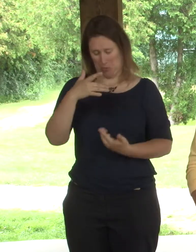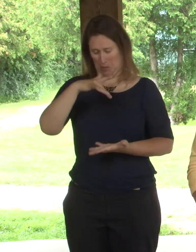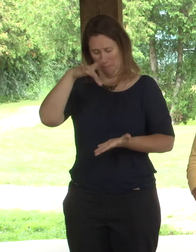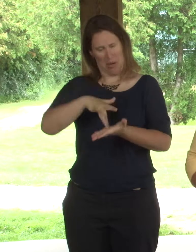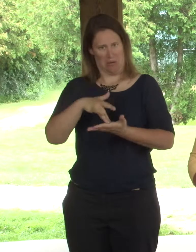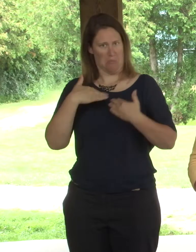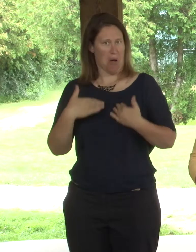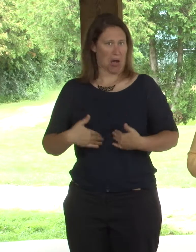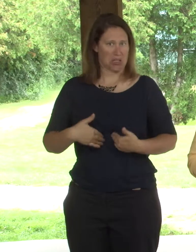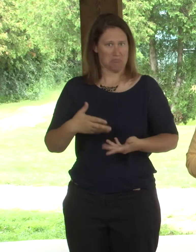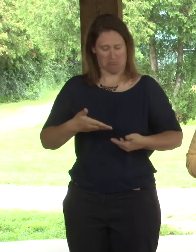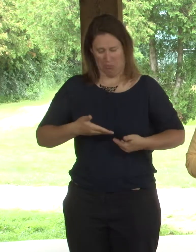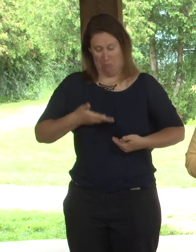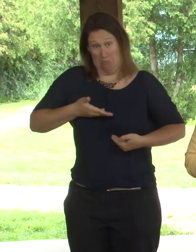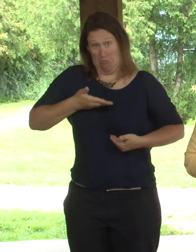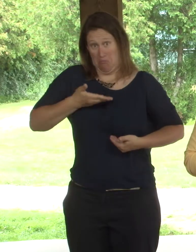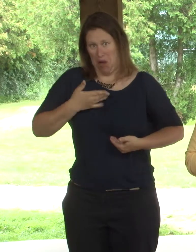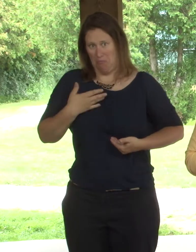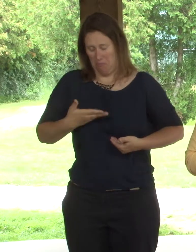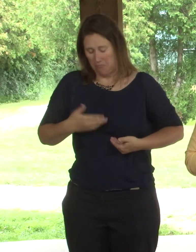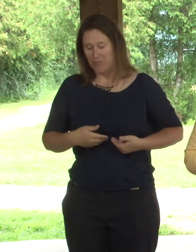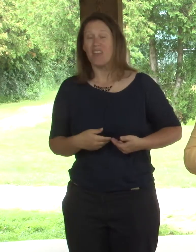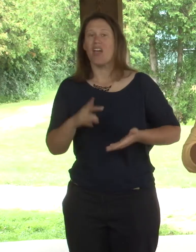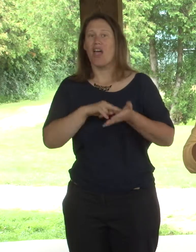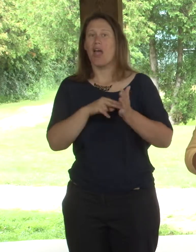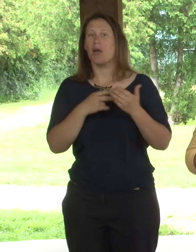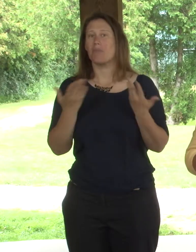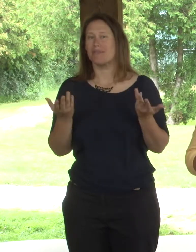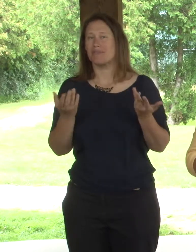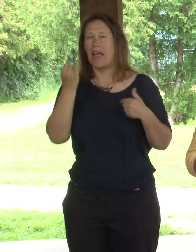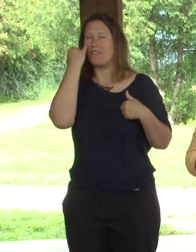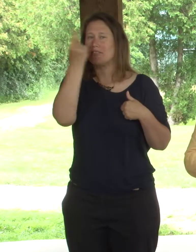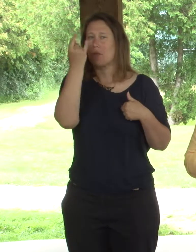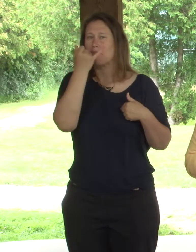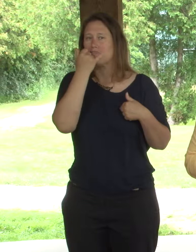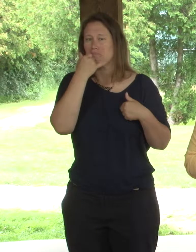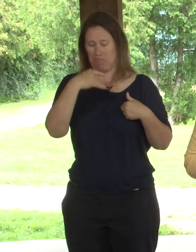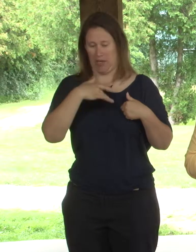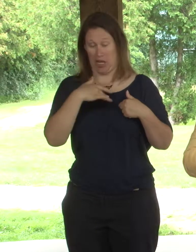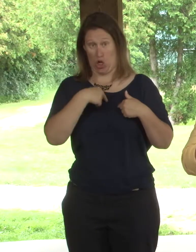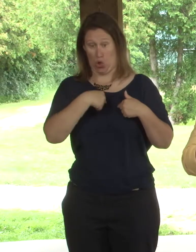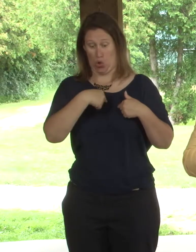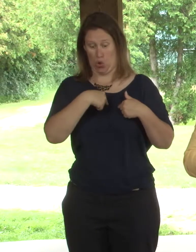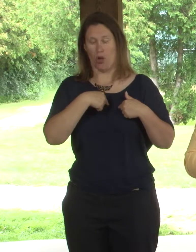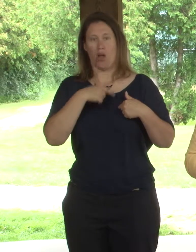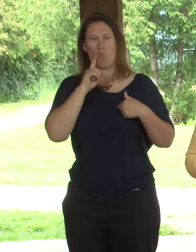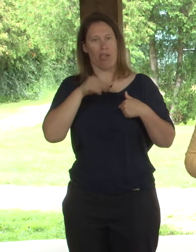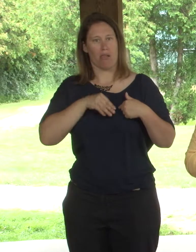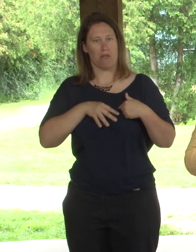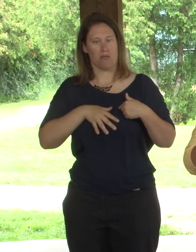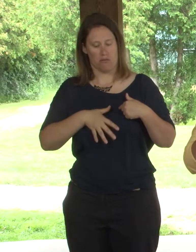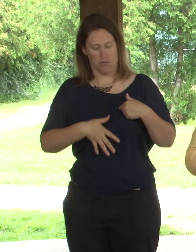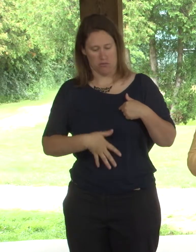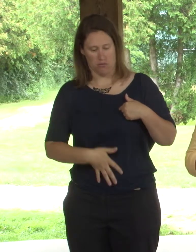to go to get down to our feet. And so if things start to happen and we have discoloration, we have the